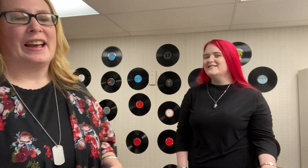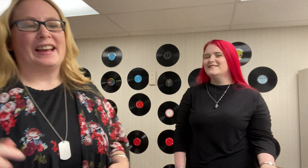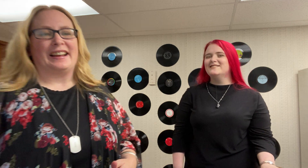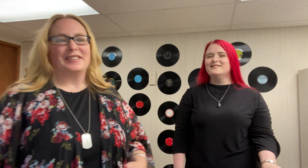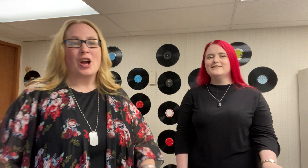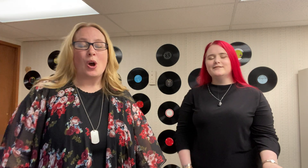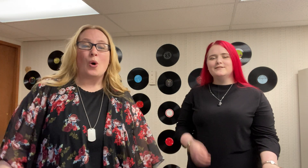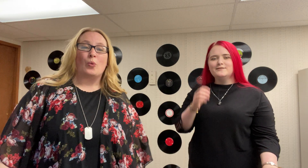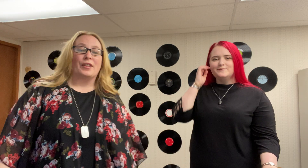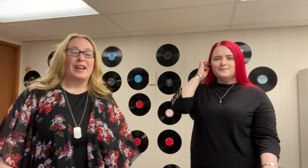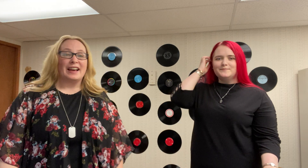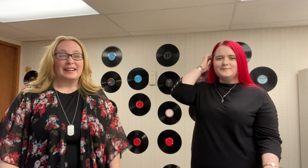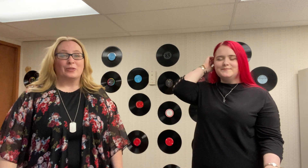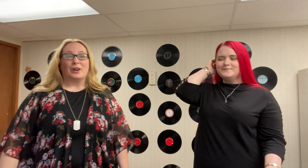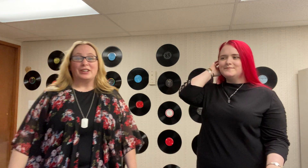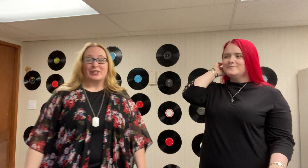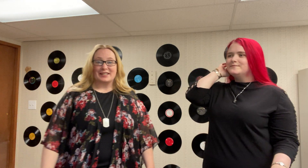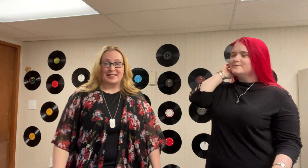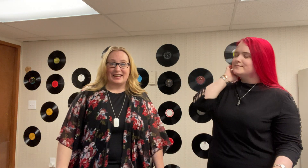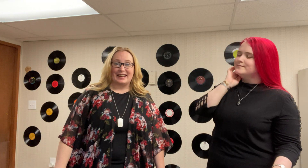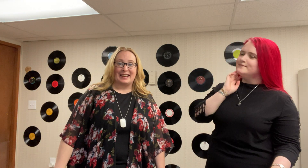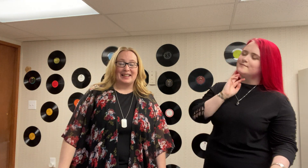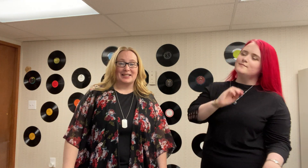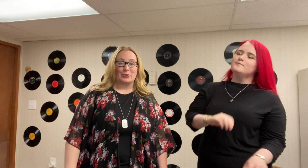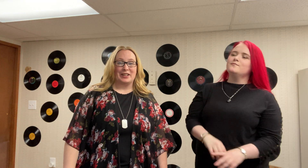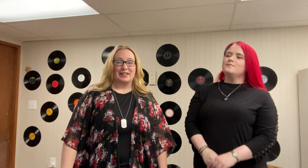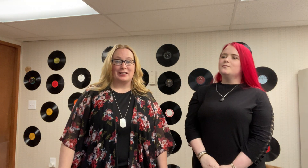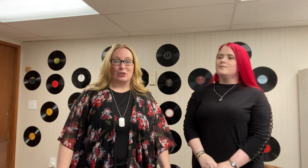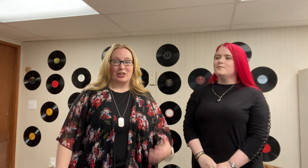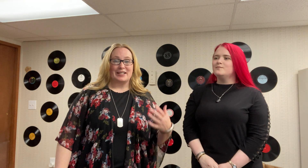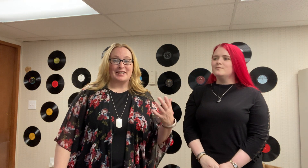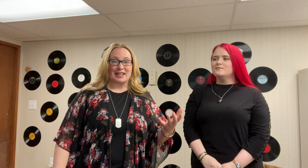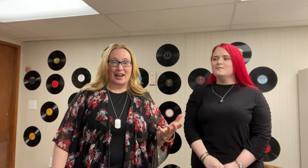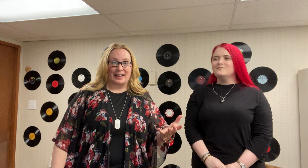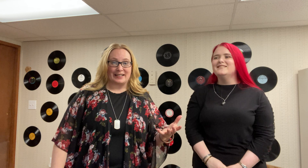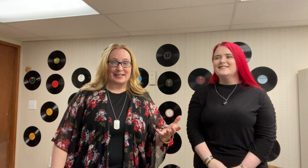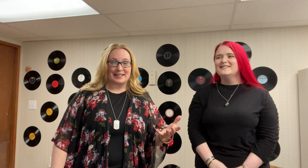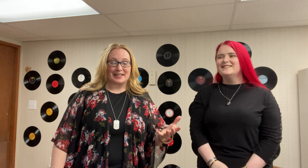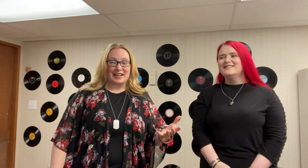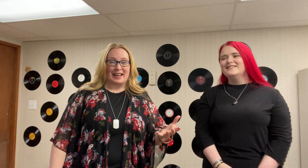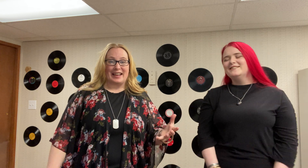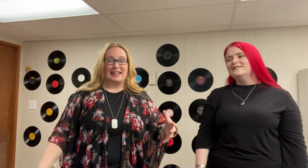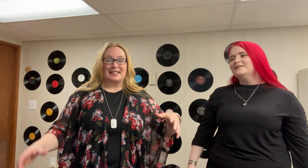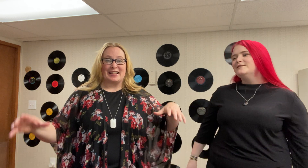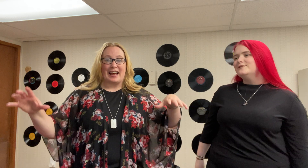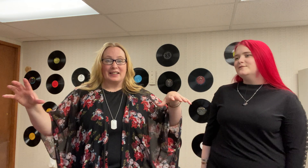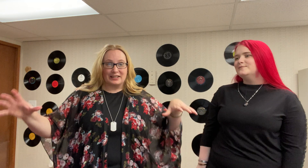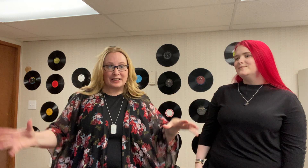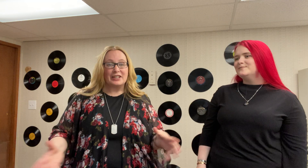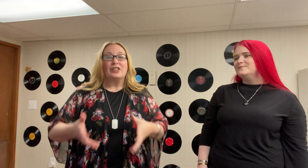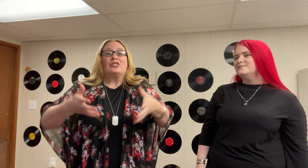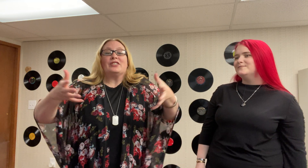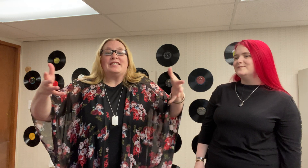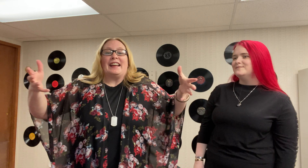Okay. Well, what you can see is when Laura signs, it is that lyrical